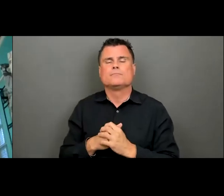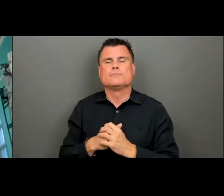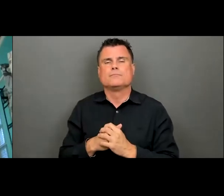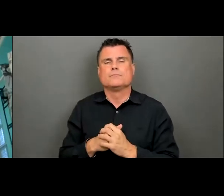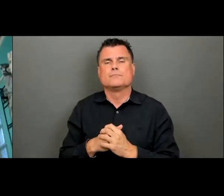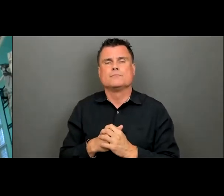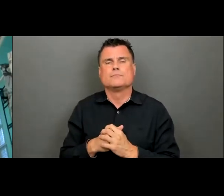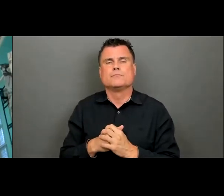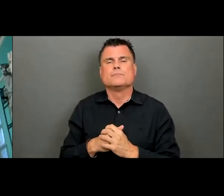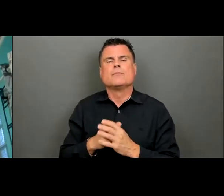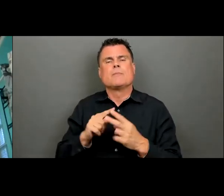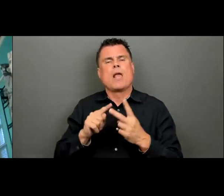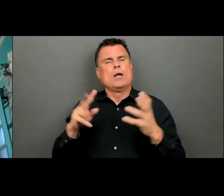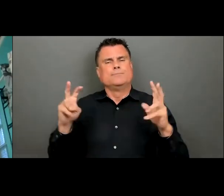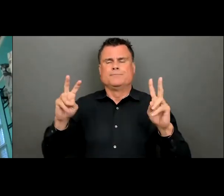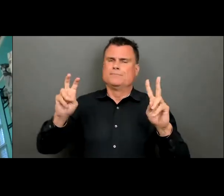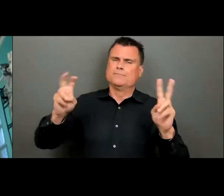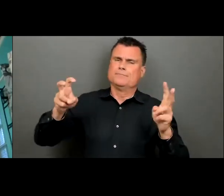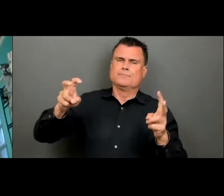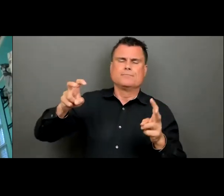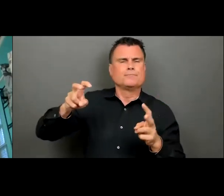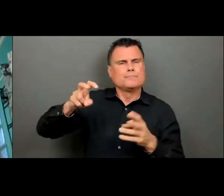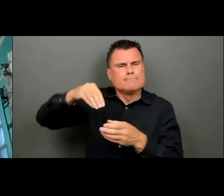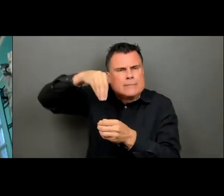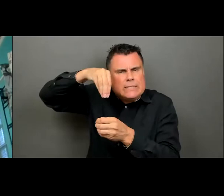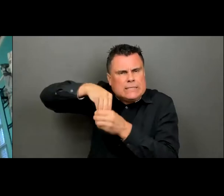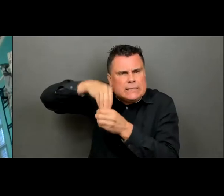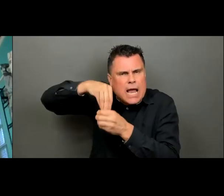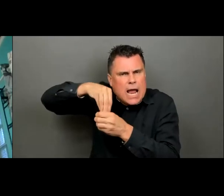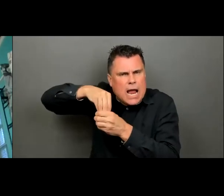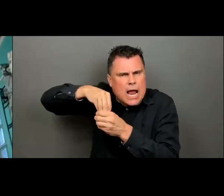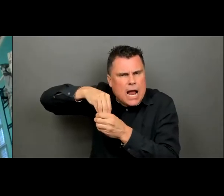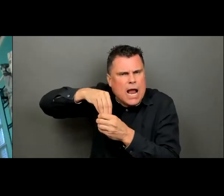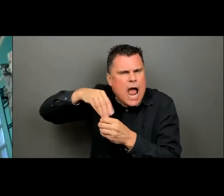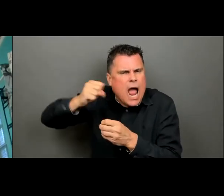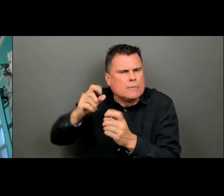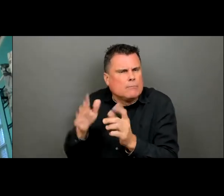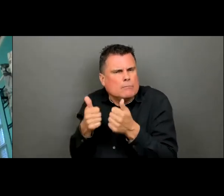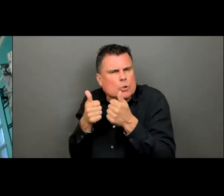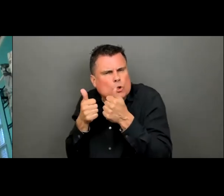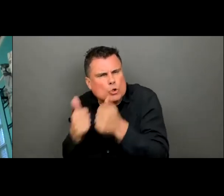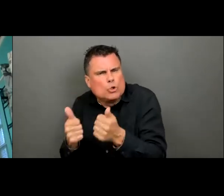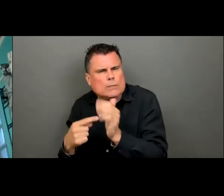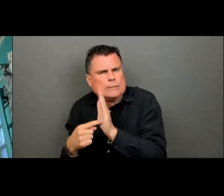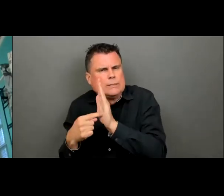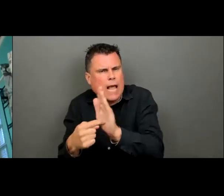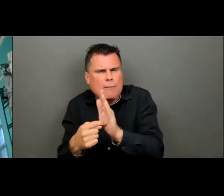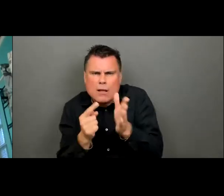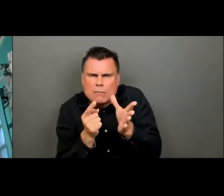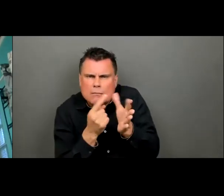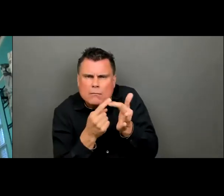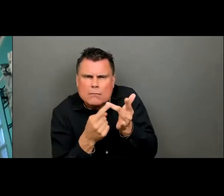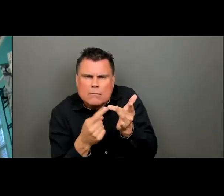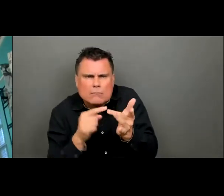indoor purposes, are some of the good examples with multiple features. Moreover, web-based